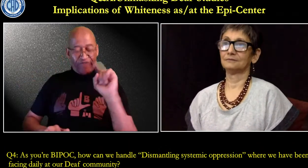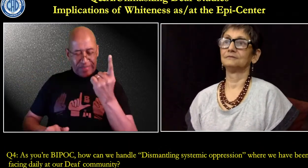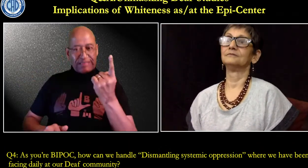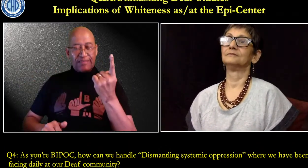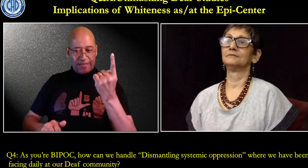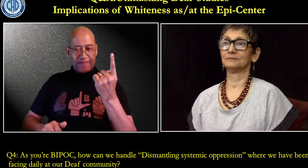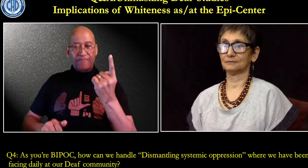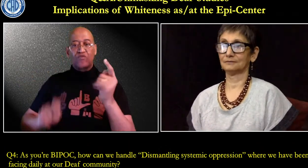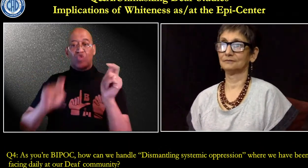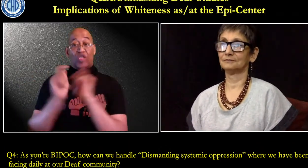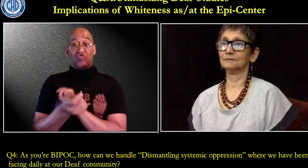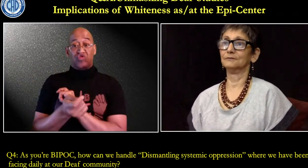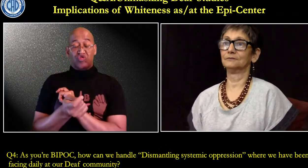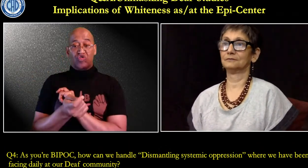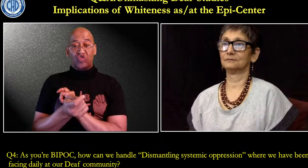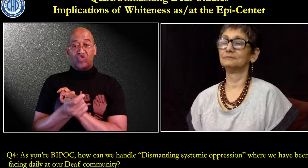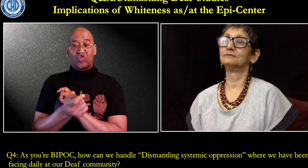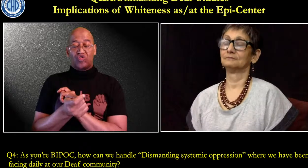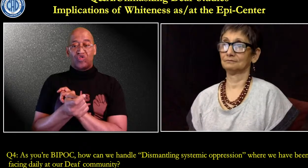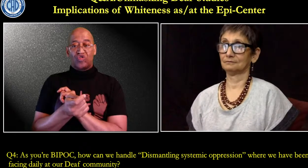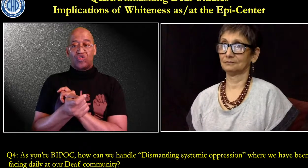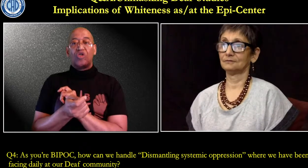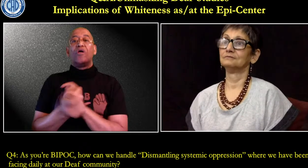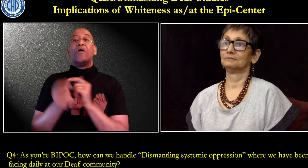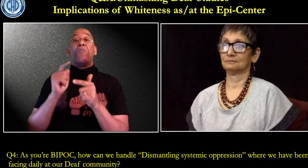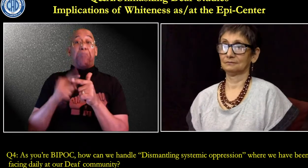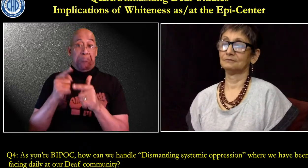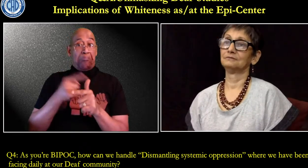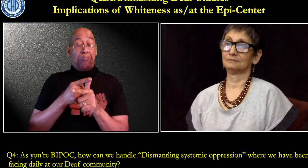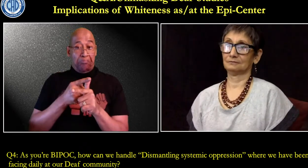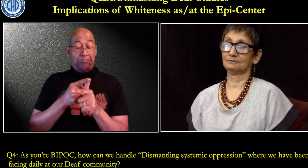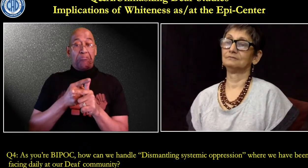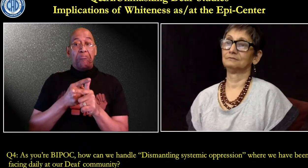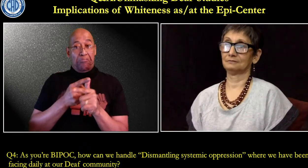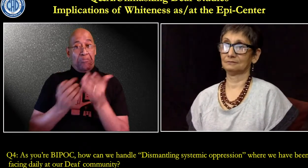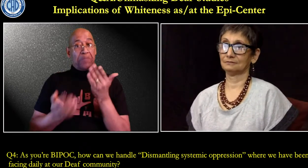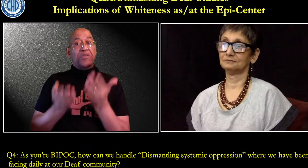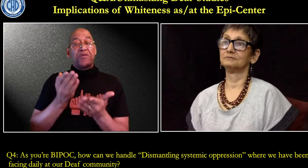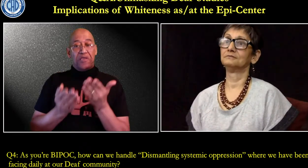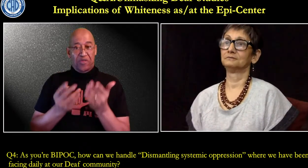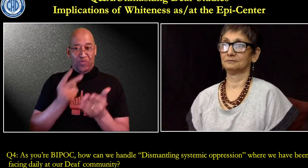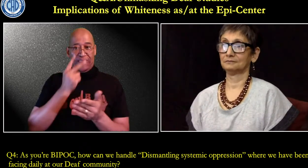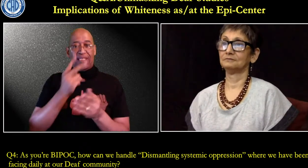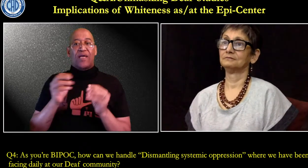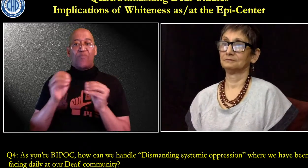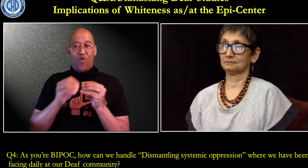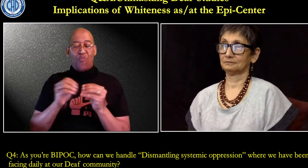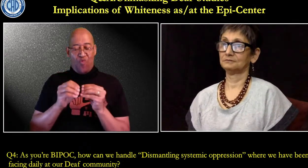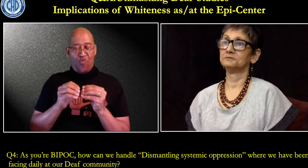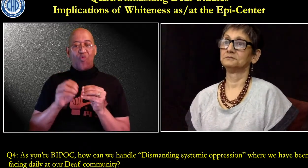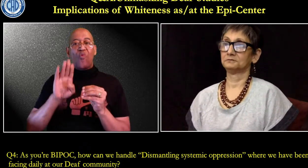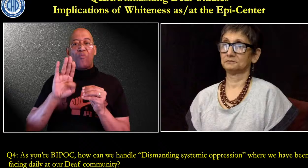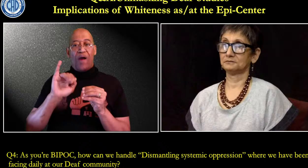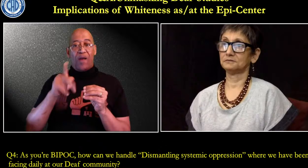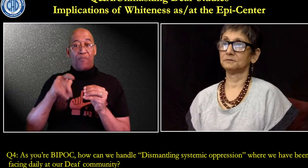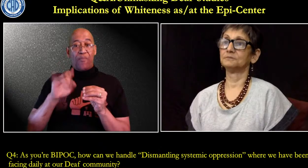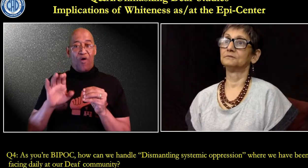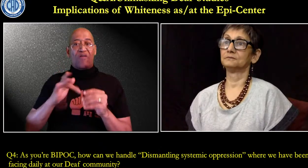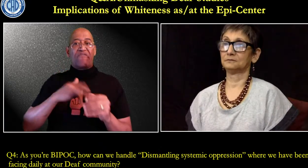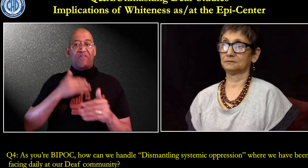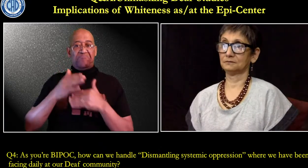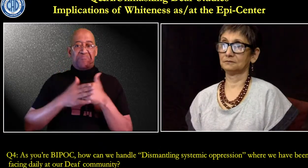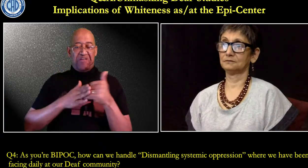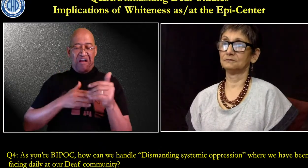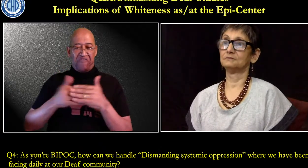policies and such. That needs to happen. That needs to be the priority, the first change. And